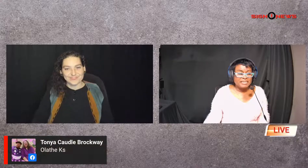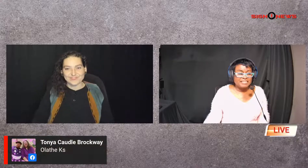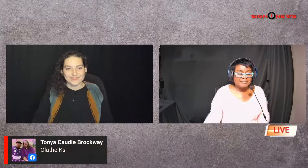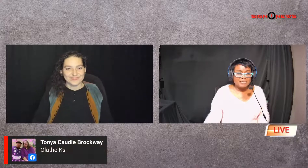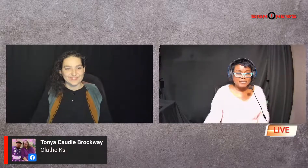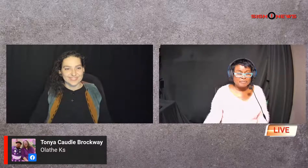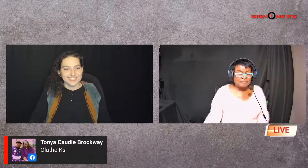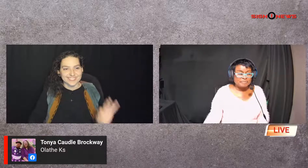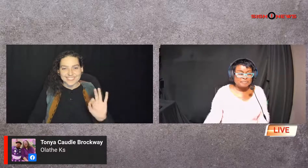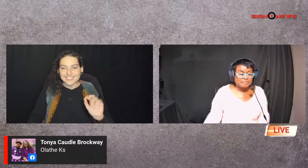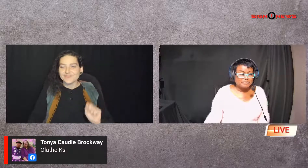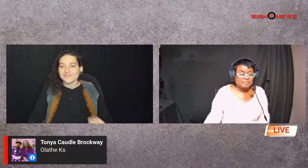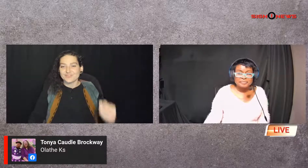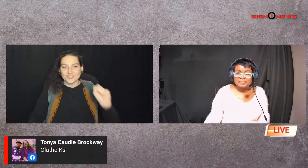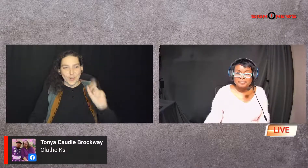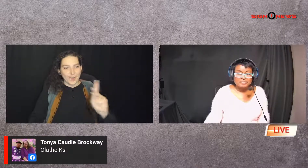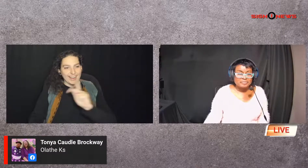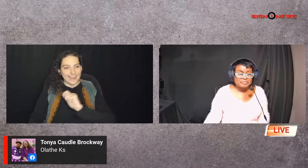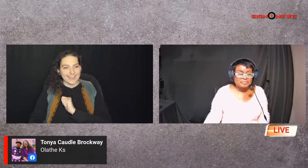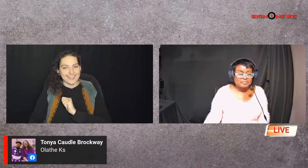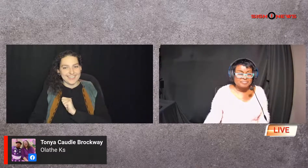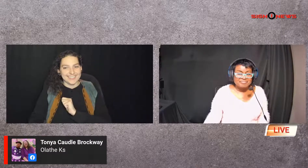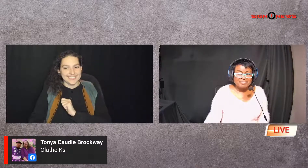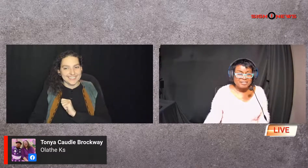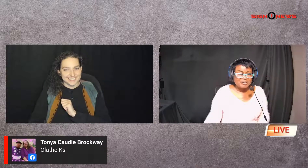Welcome, everybody. Welcome.